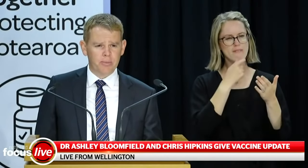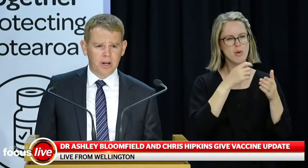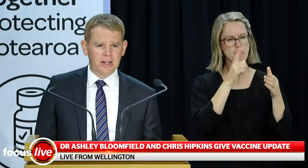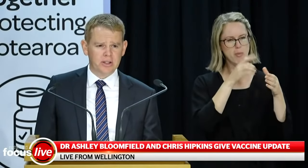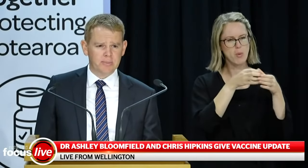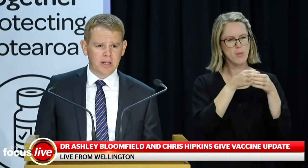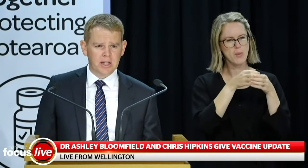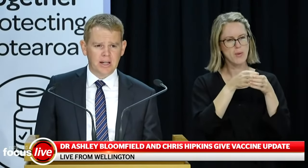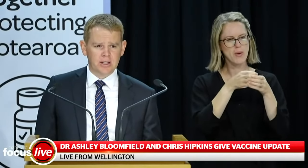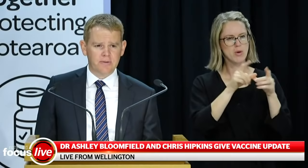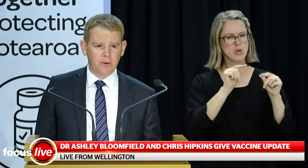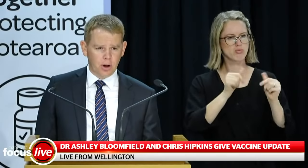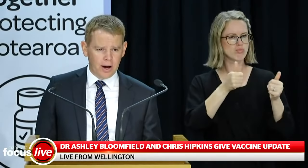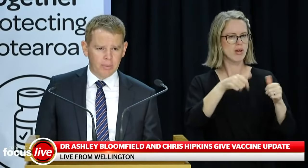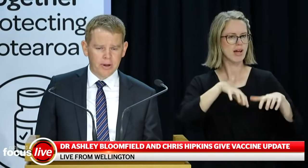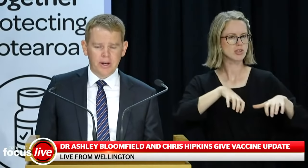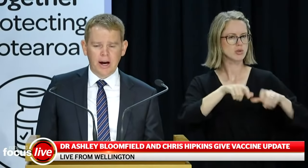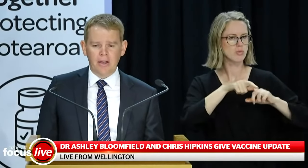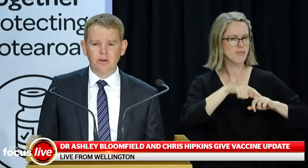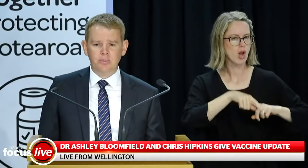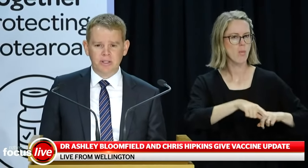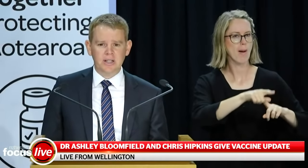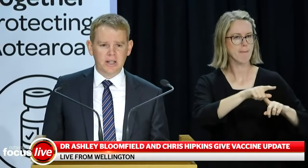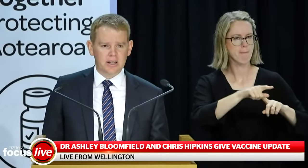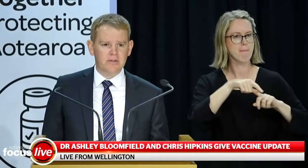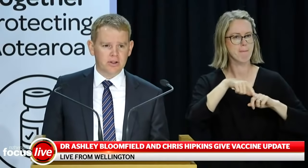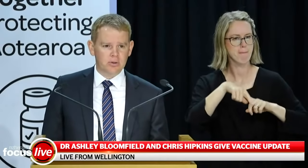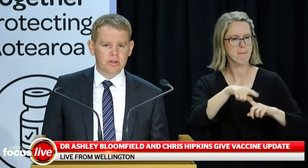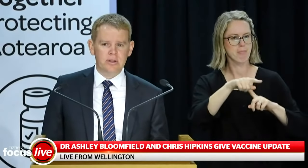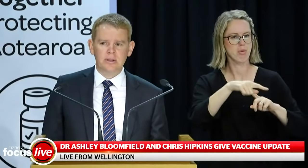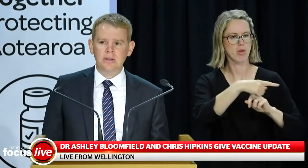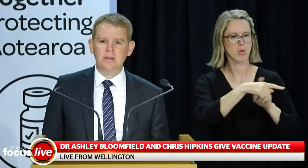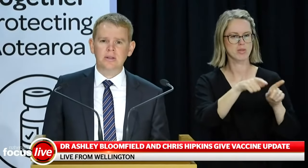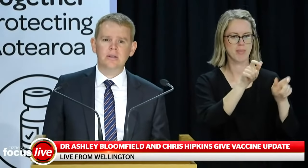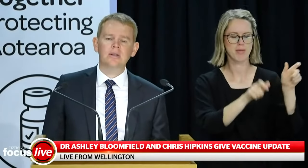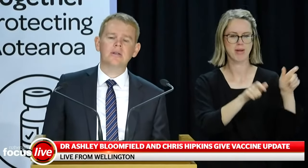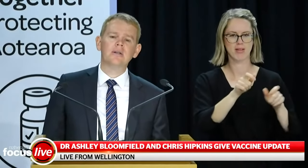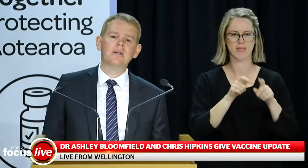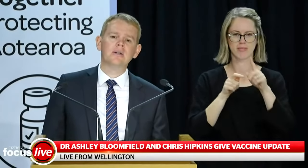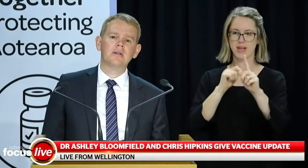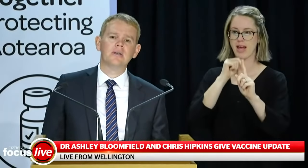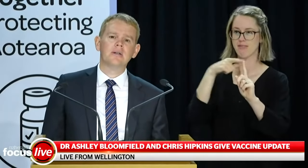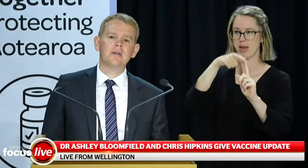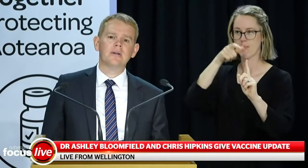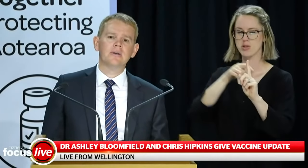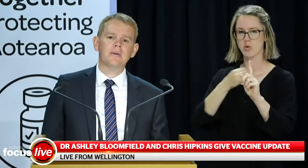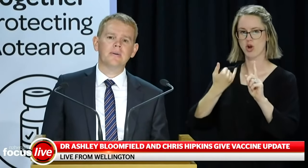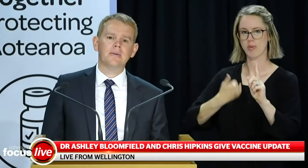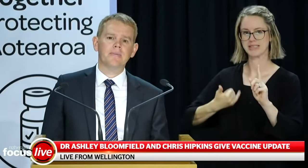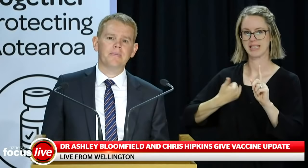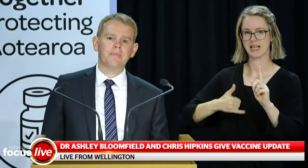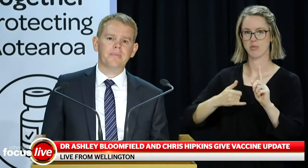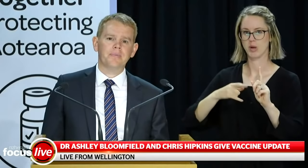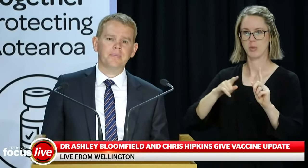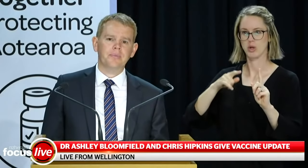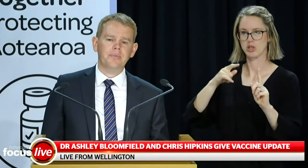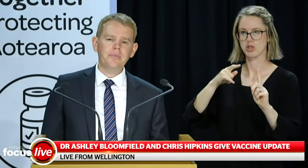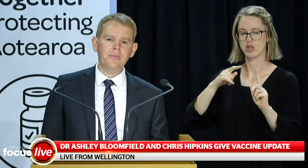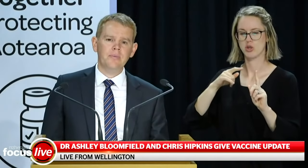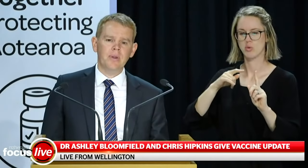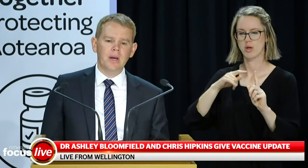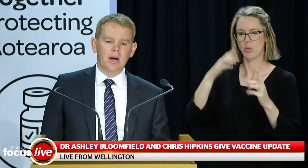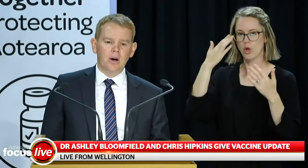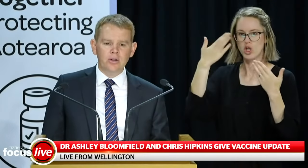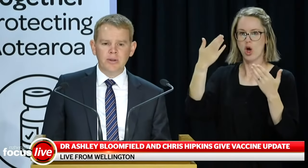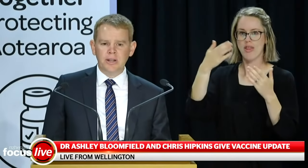and that appropriate action's being taken to follow up those particular individuals. If that person hadn't got sick, how would we have known they hadn't been getting